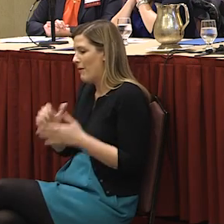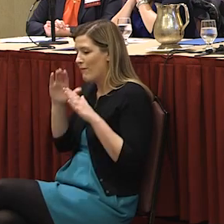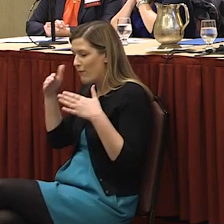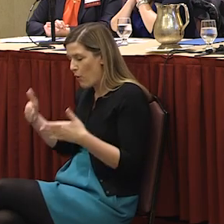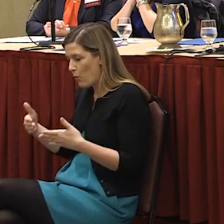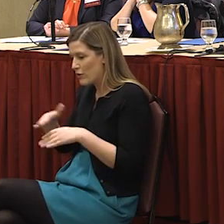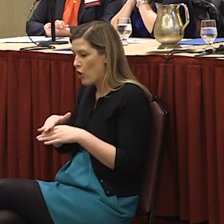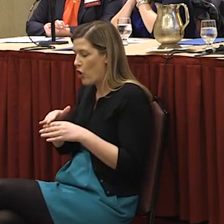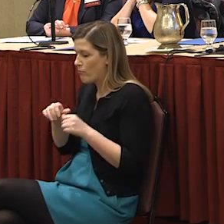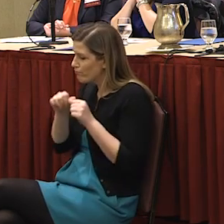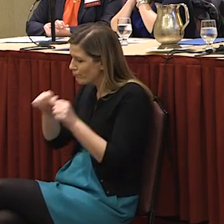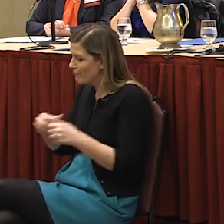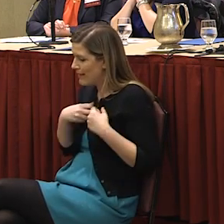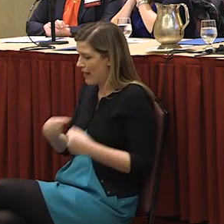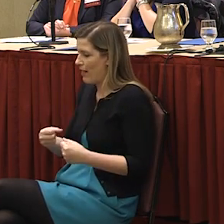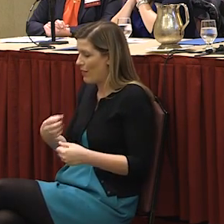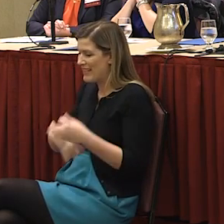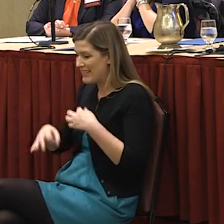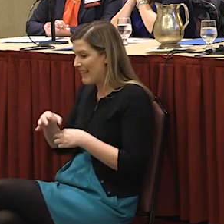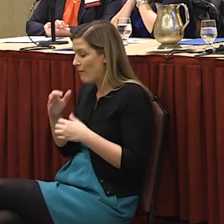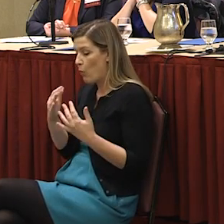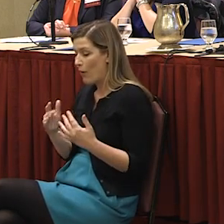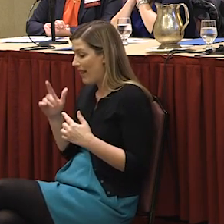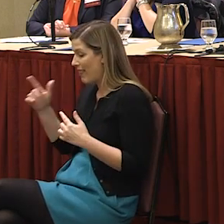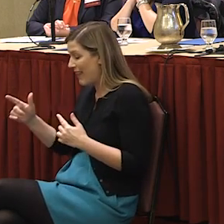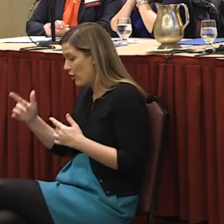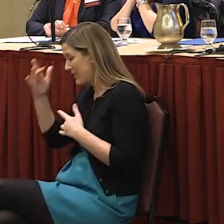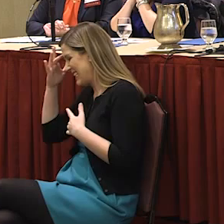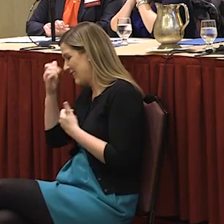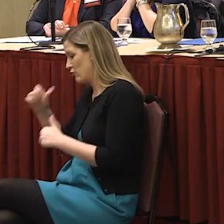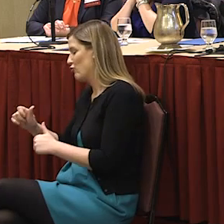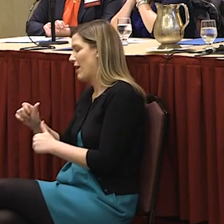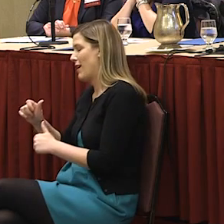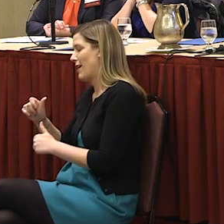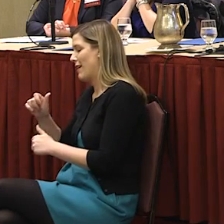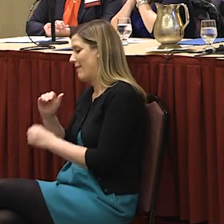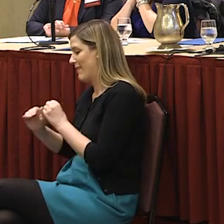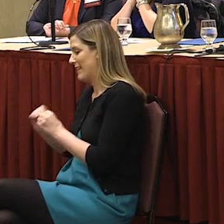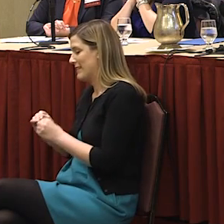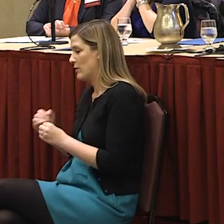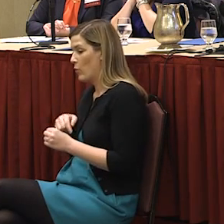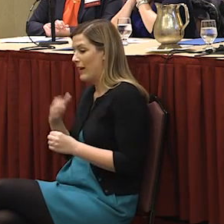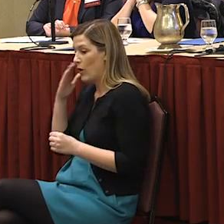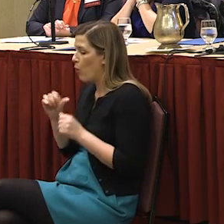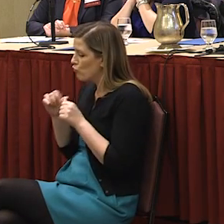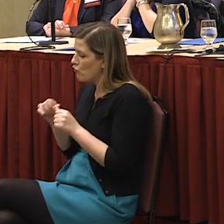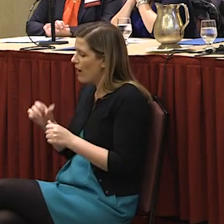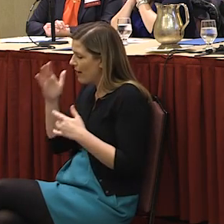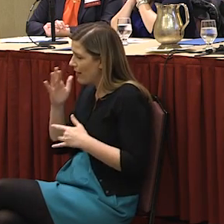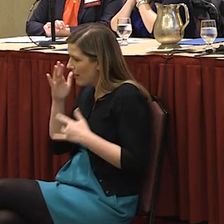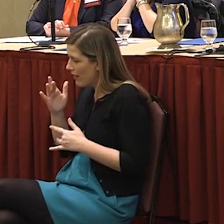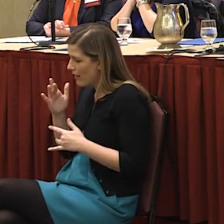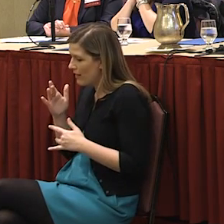focusing on keeping us healthy, as opposed to just waiting until we get sick and then investing. Because we understand and know that chronic ailments